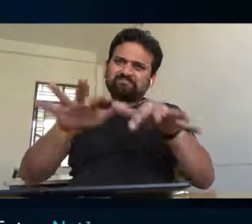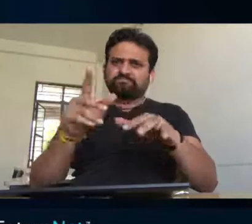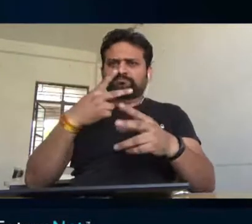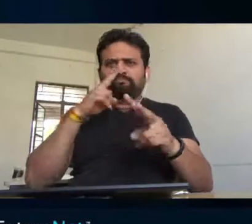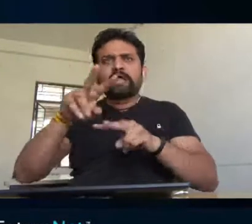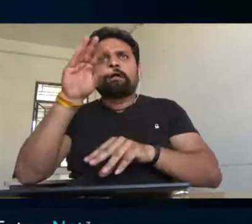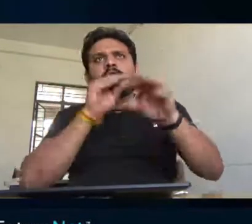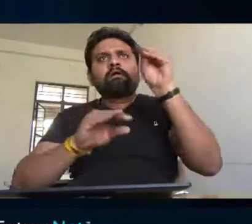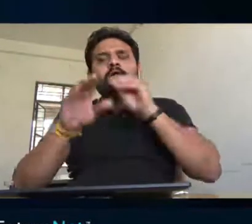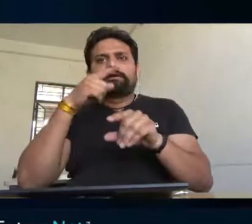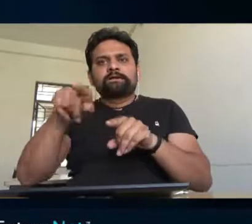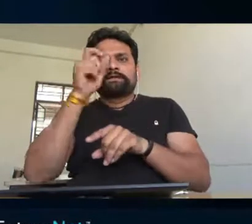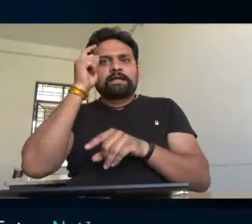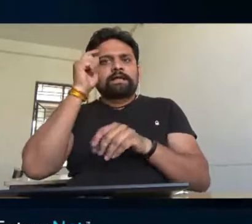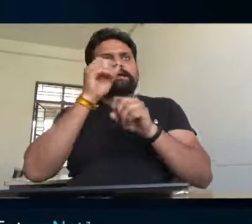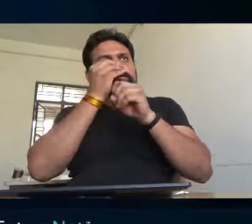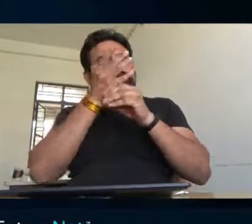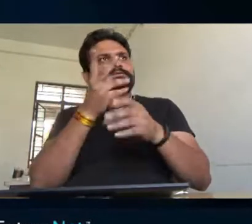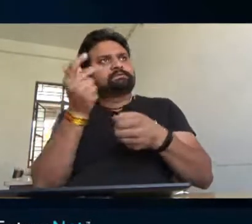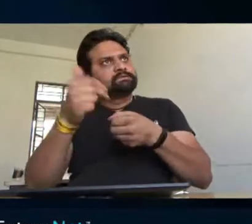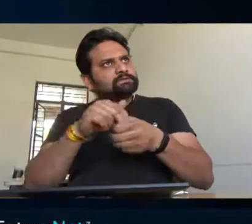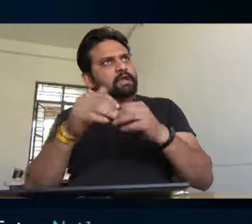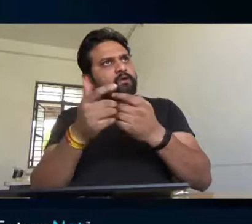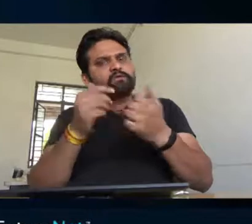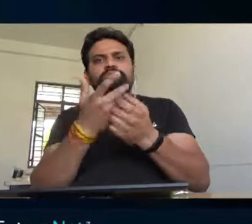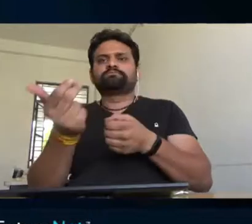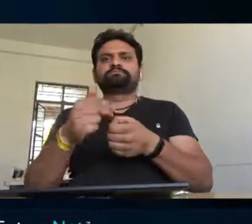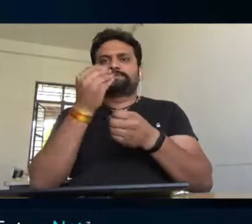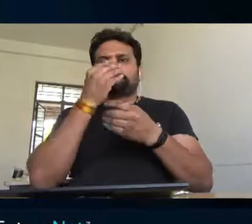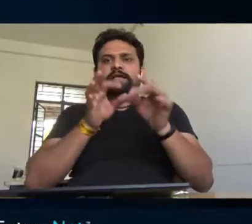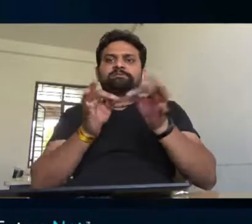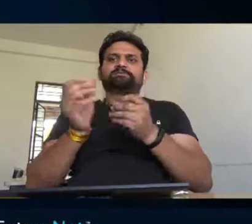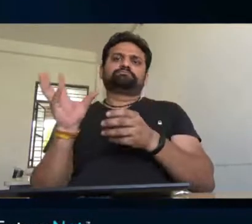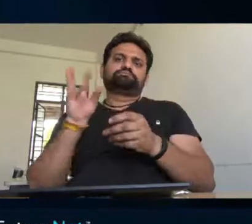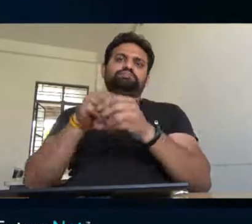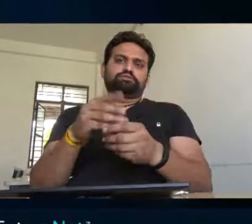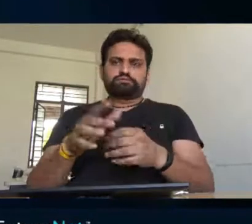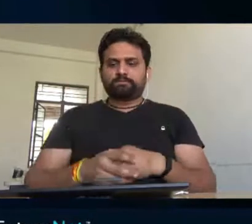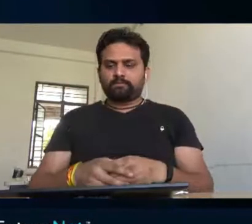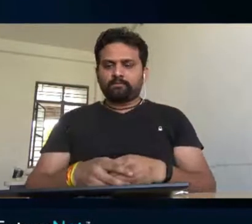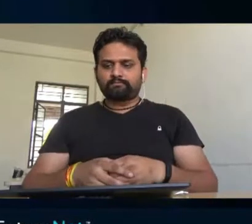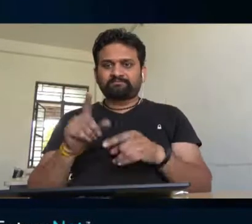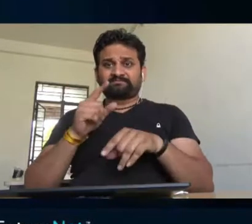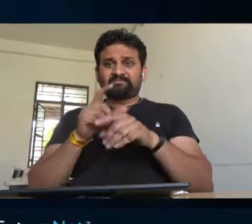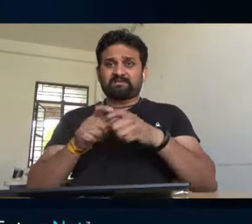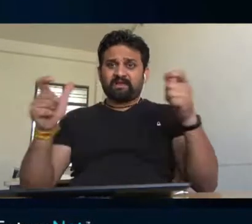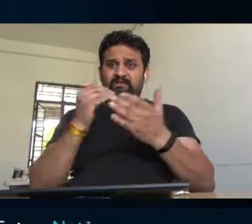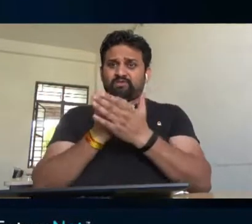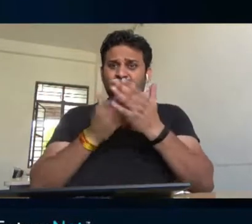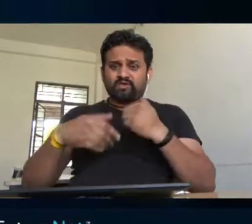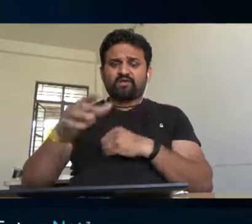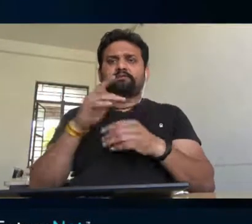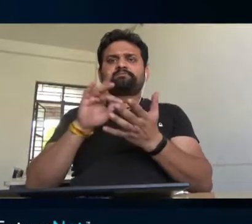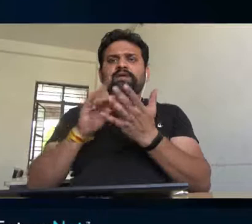have any meetings in your country, in your region, go to the events and bring as much as possible people